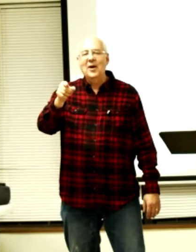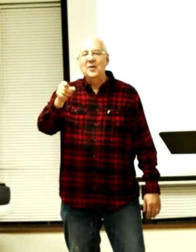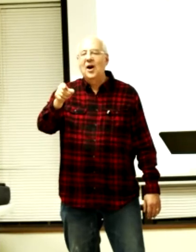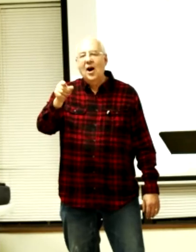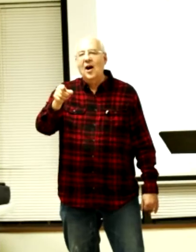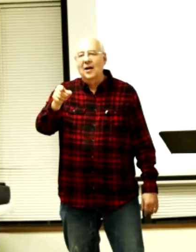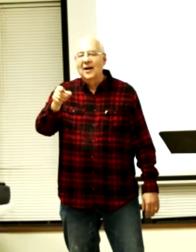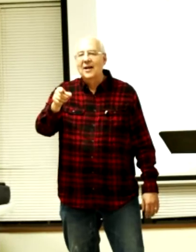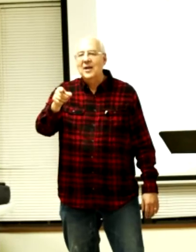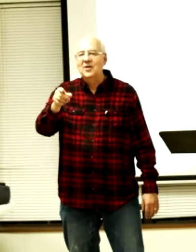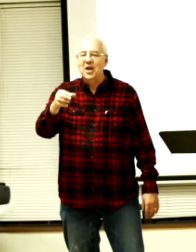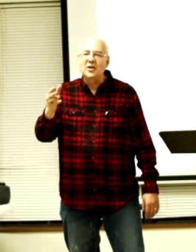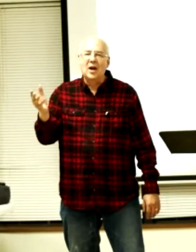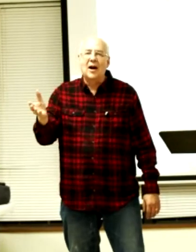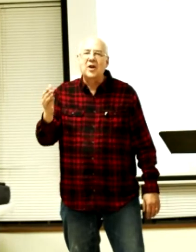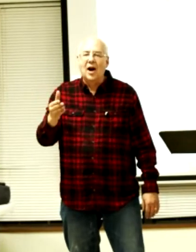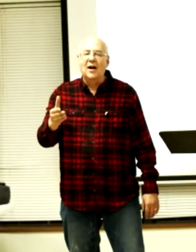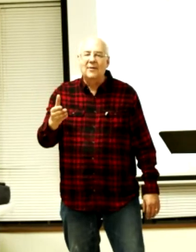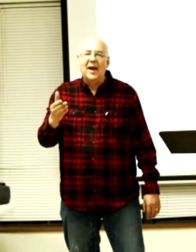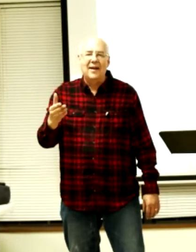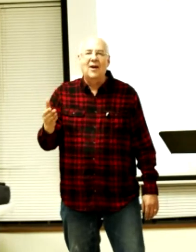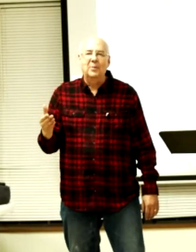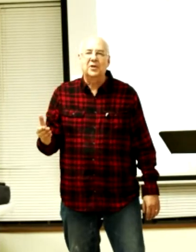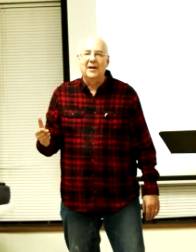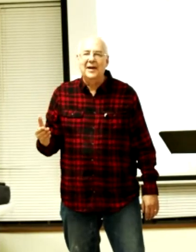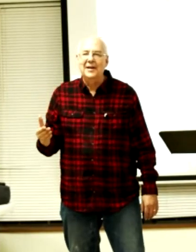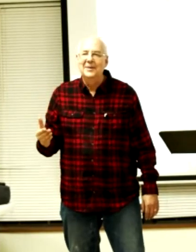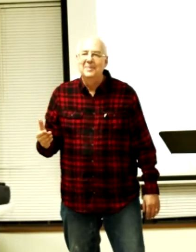want to do the hog, all right? We can change dog to hog if that helps, all right?